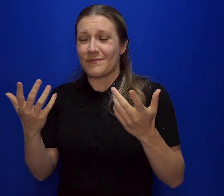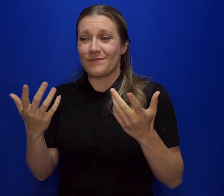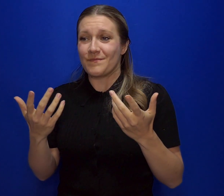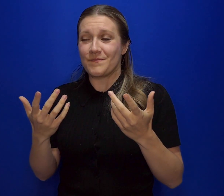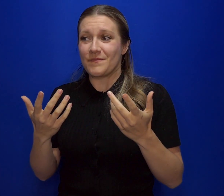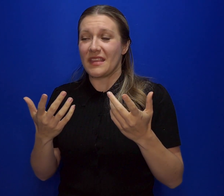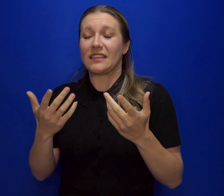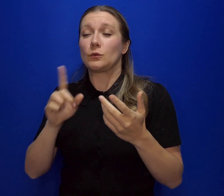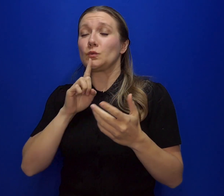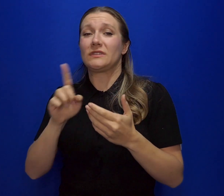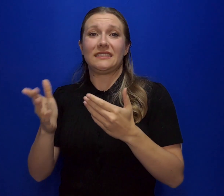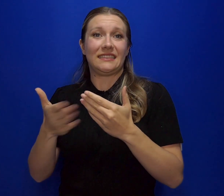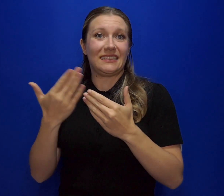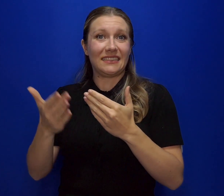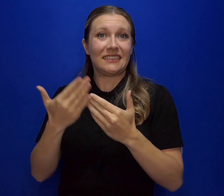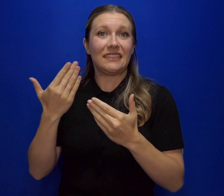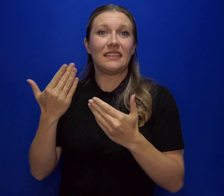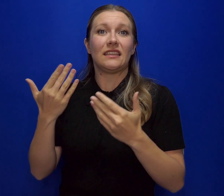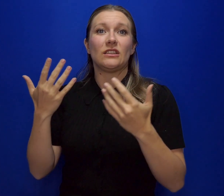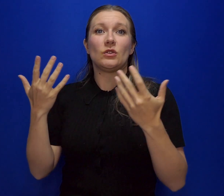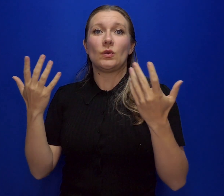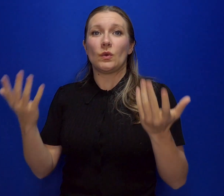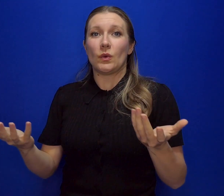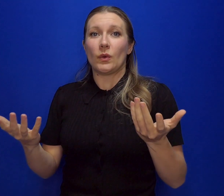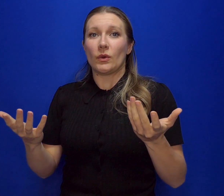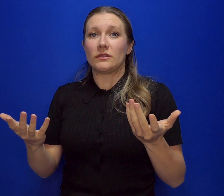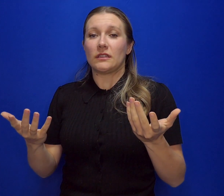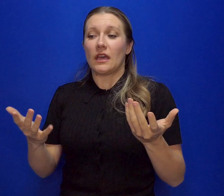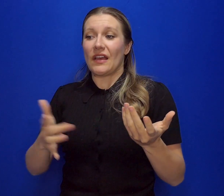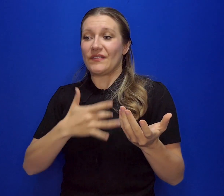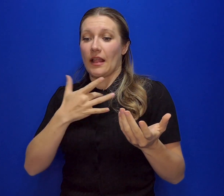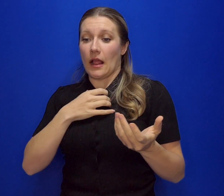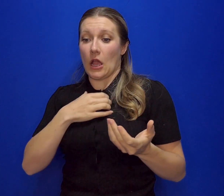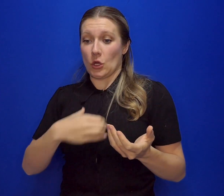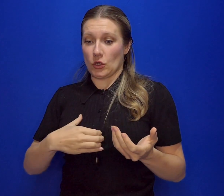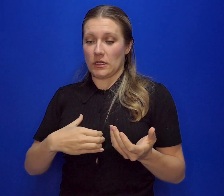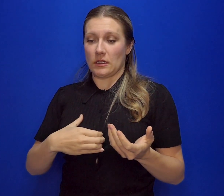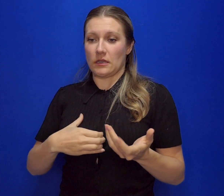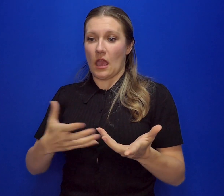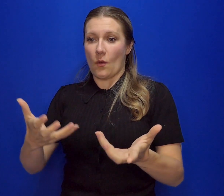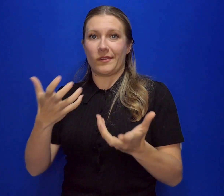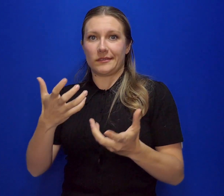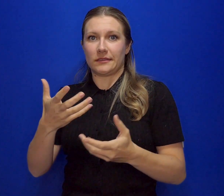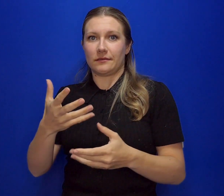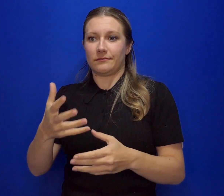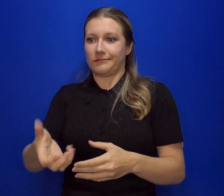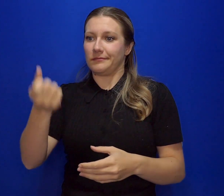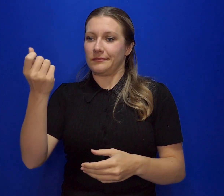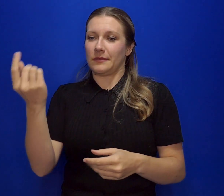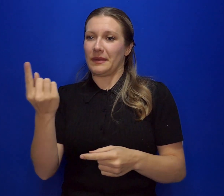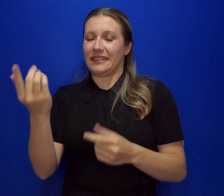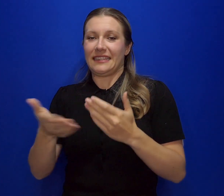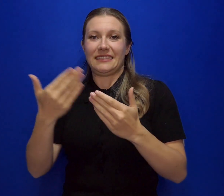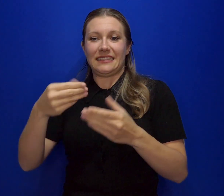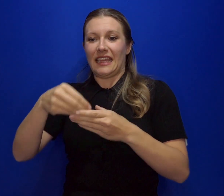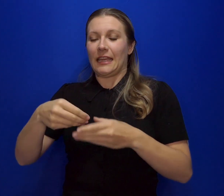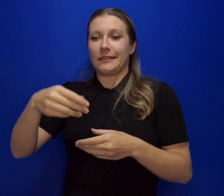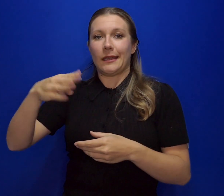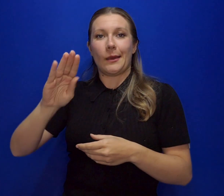How easy it is to have a feeling of hunger and want to grab something that's easy in a bag or something like that